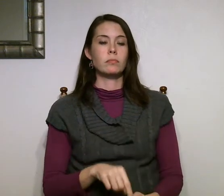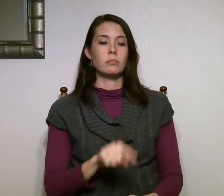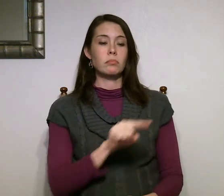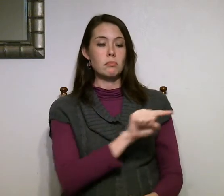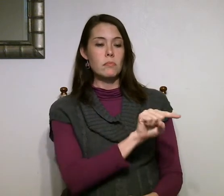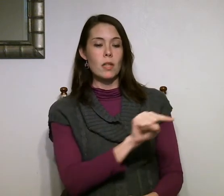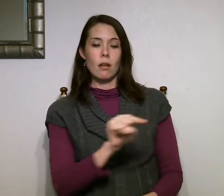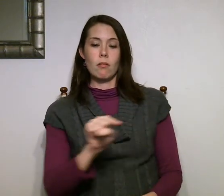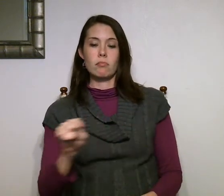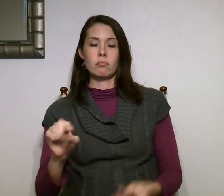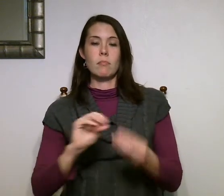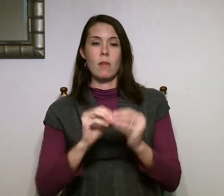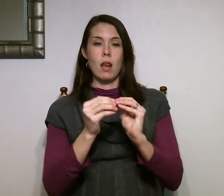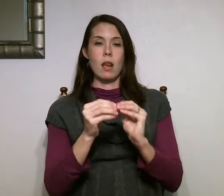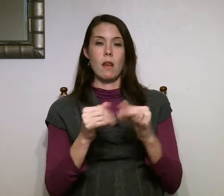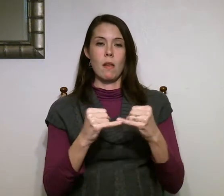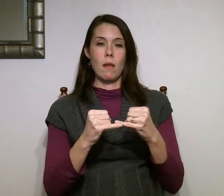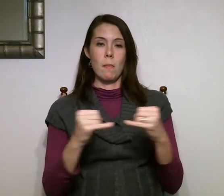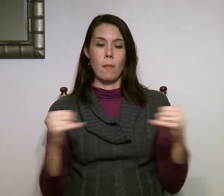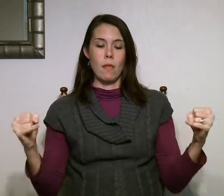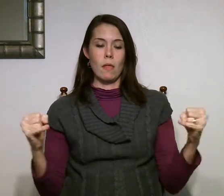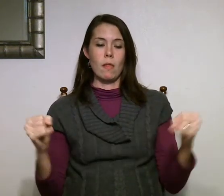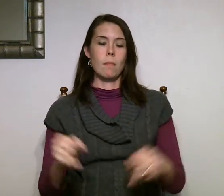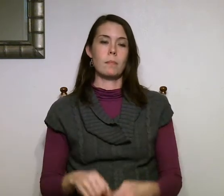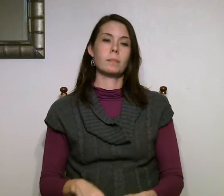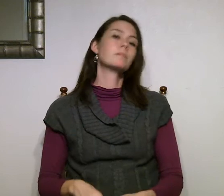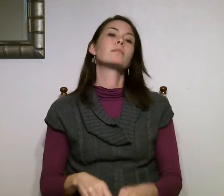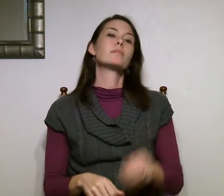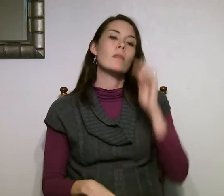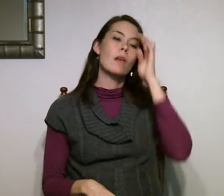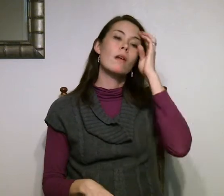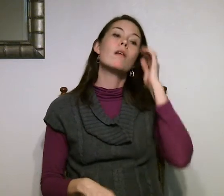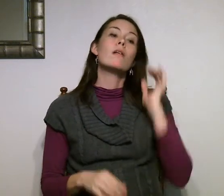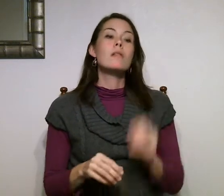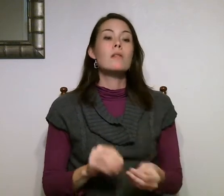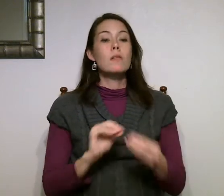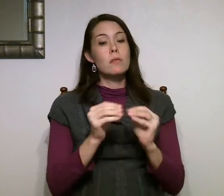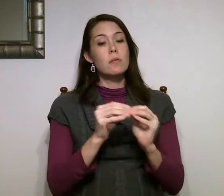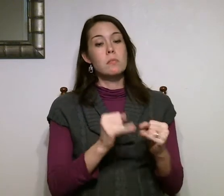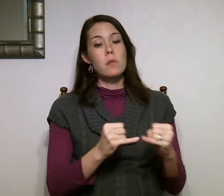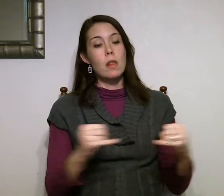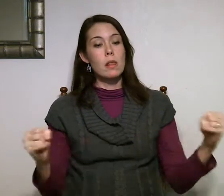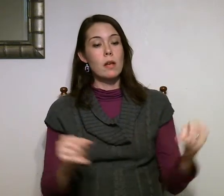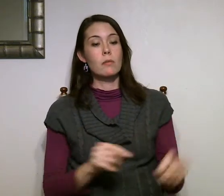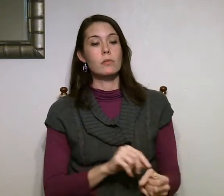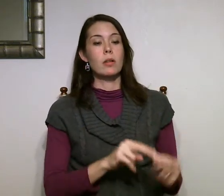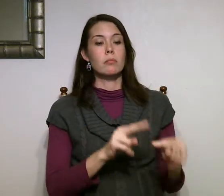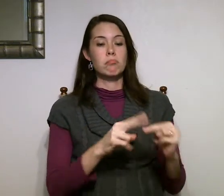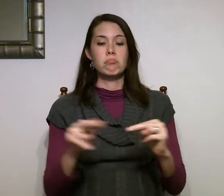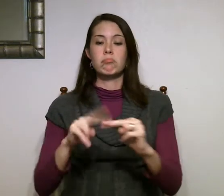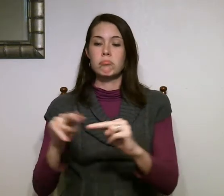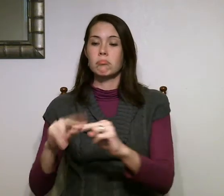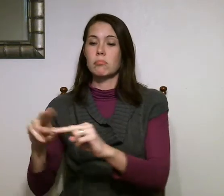have it memorized. So number line, I just write all the numbers in order, and I go high enough just so all the numbers I'm using are kind of